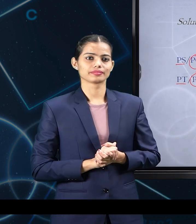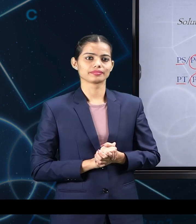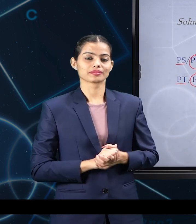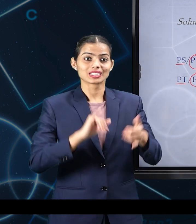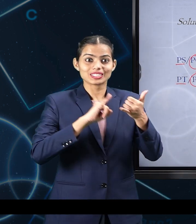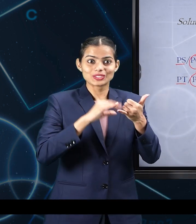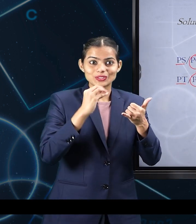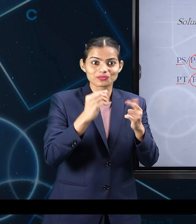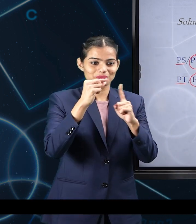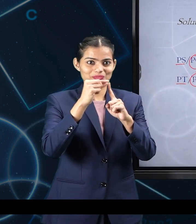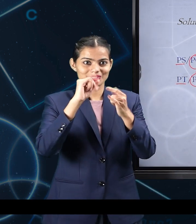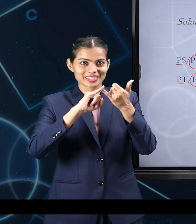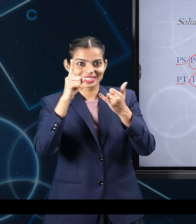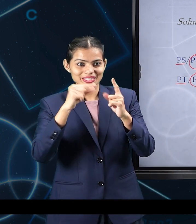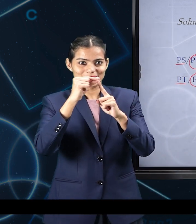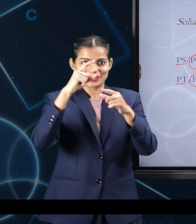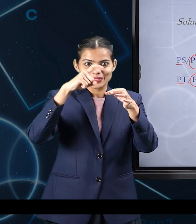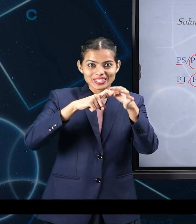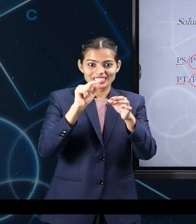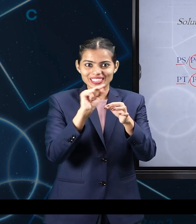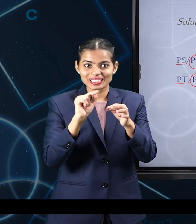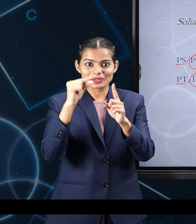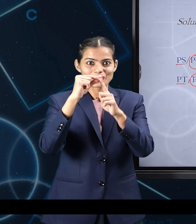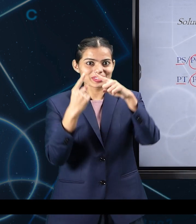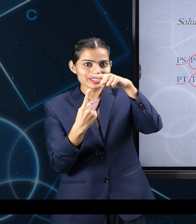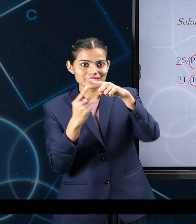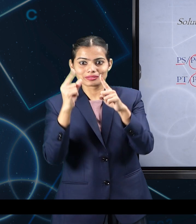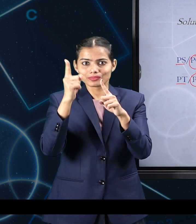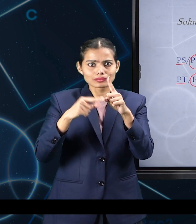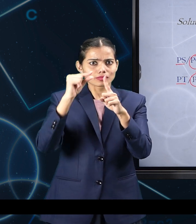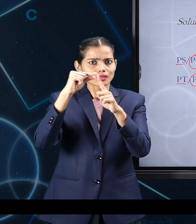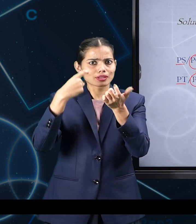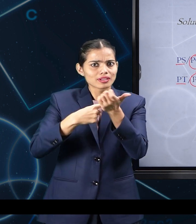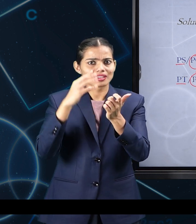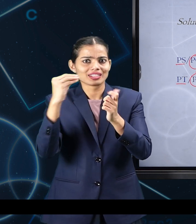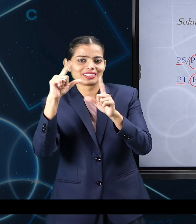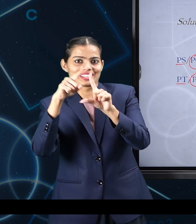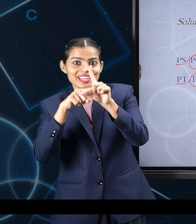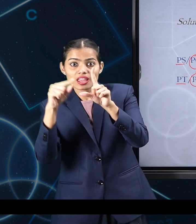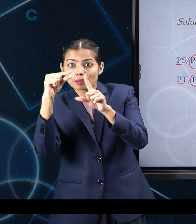Thus, PS by PQ is equal to PT by PR and angle P is common.